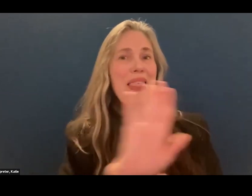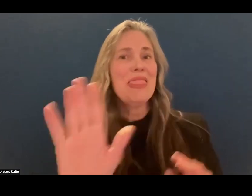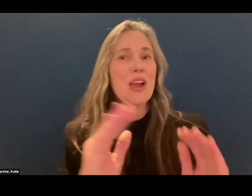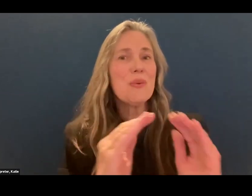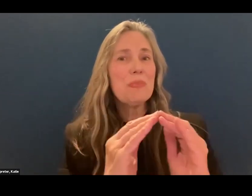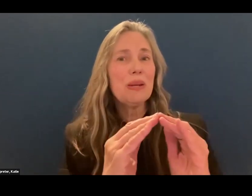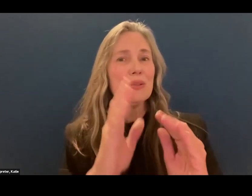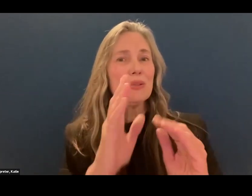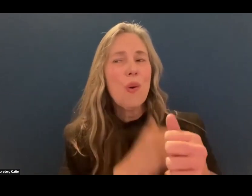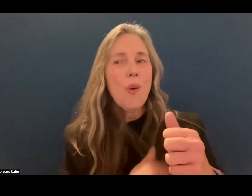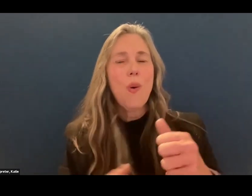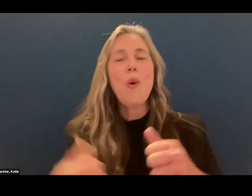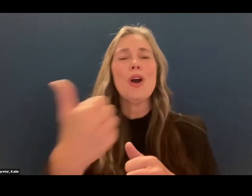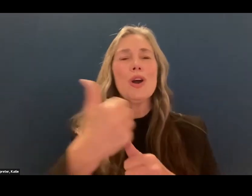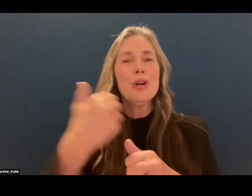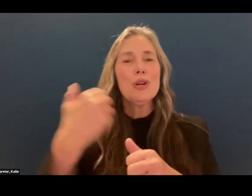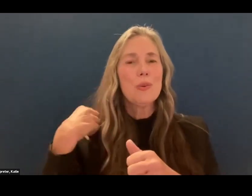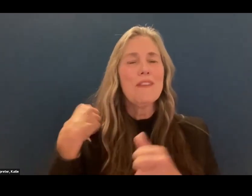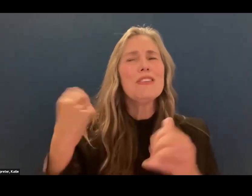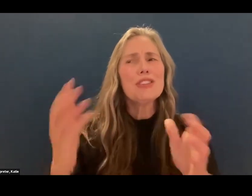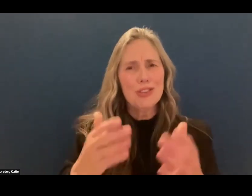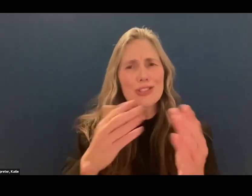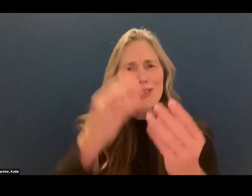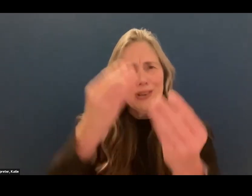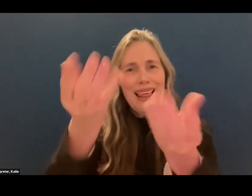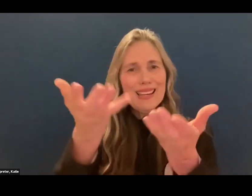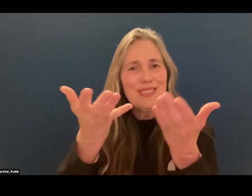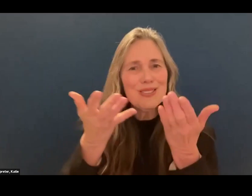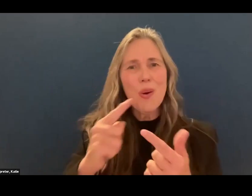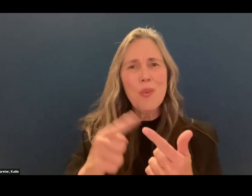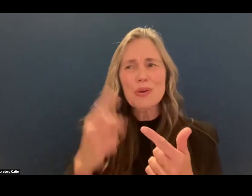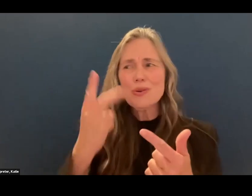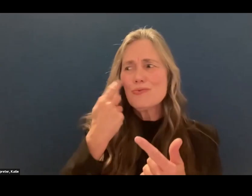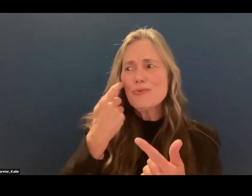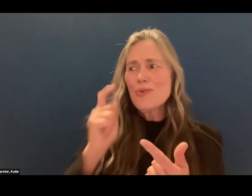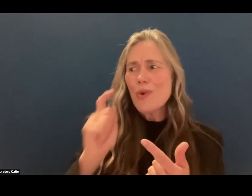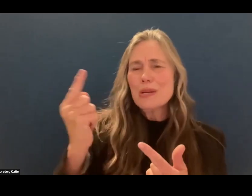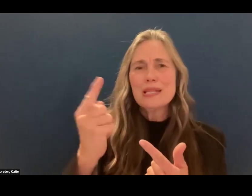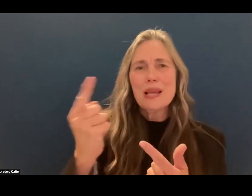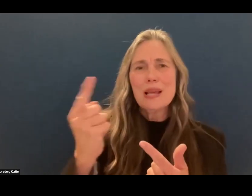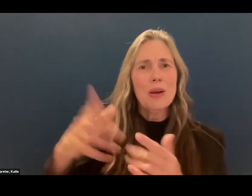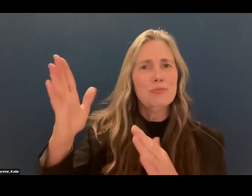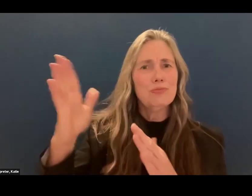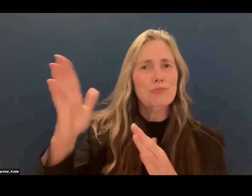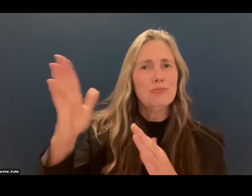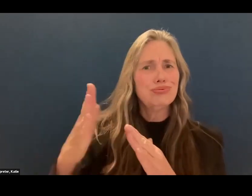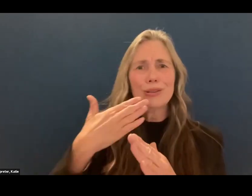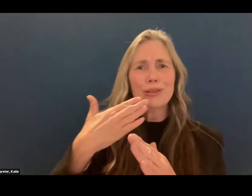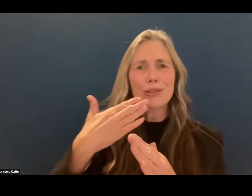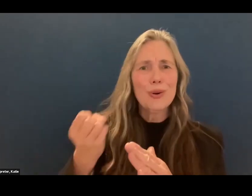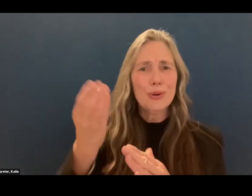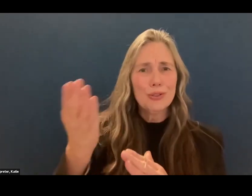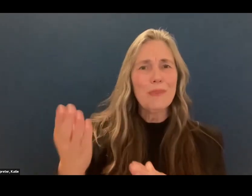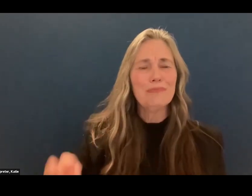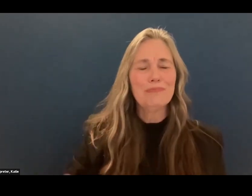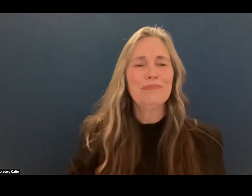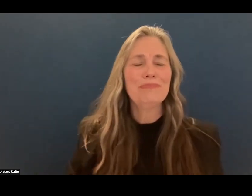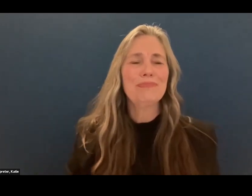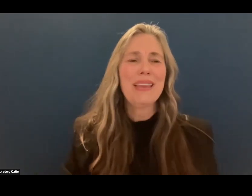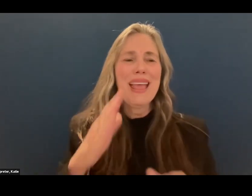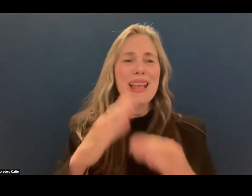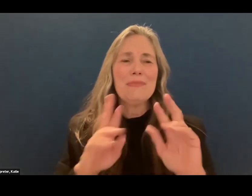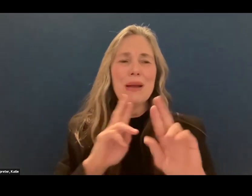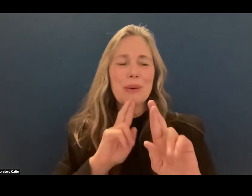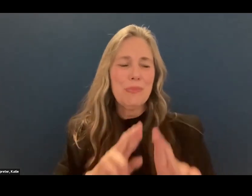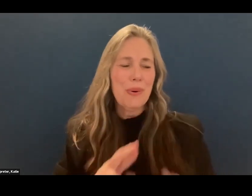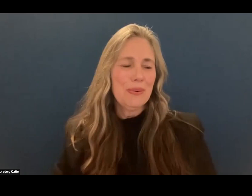their supervisors, and we continue to encourage all of you to let us know of any other folks out there that are doing great work. That concludes my